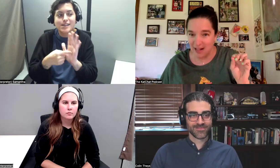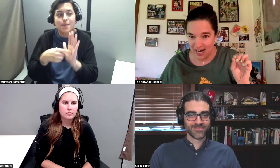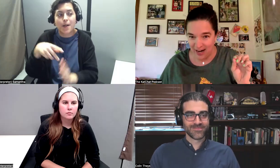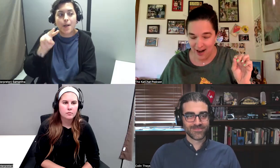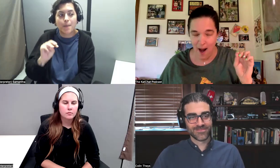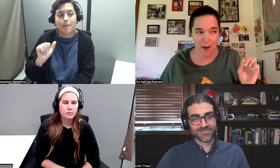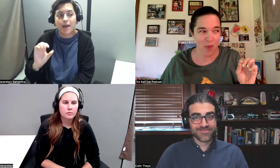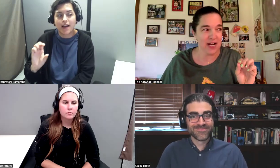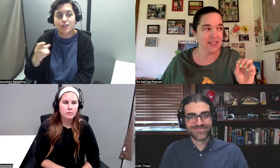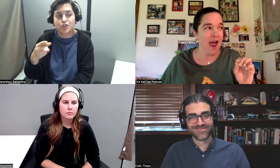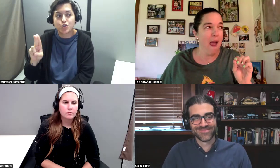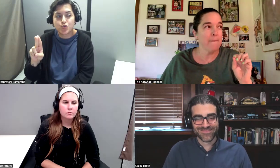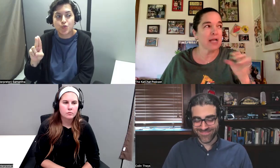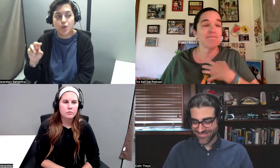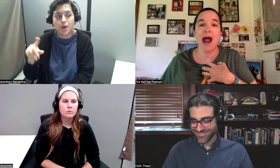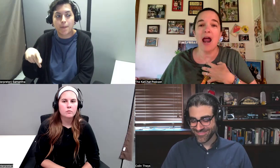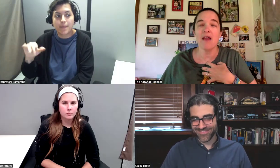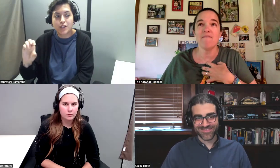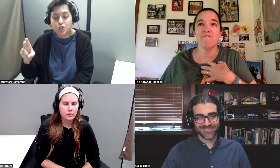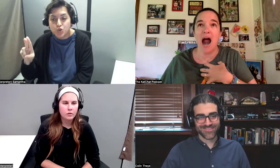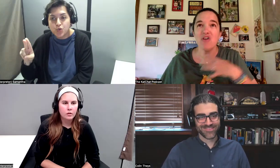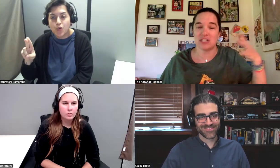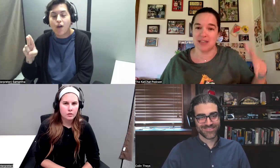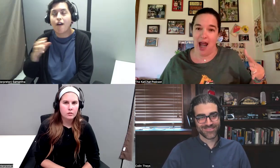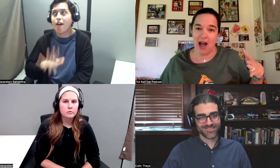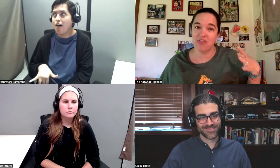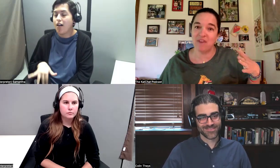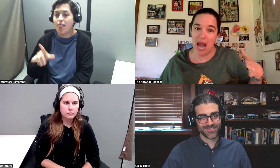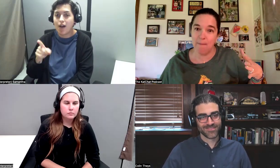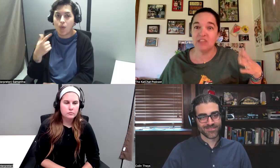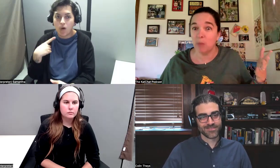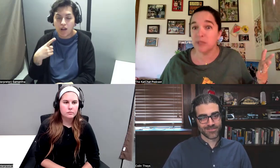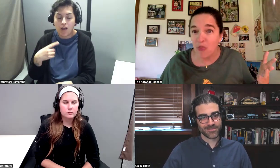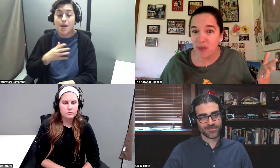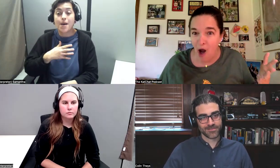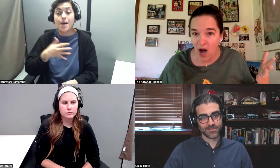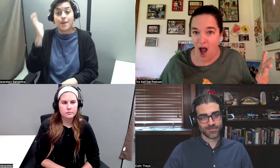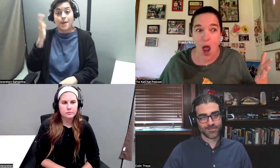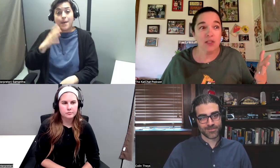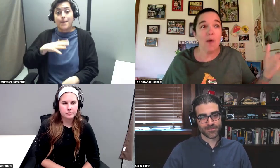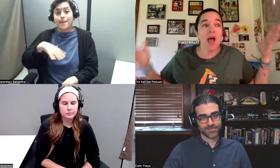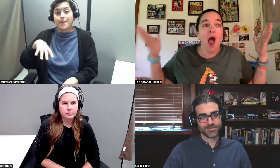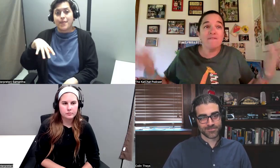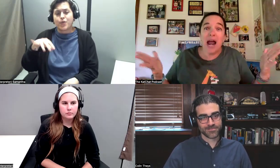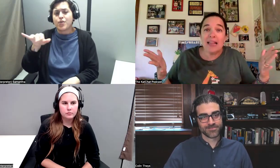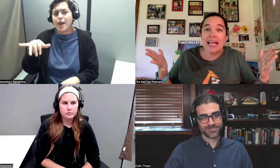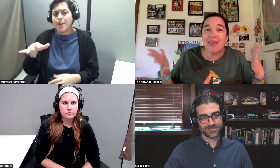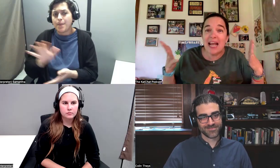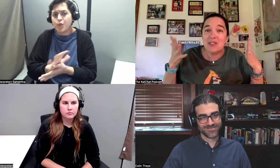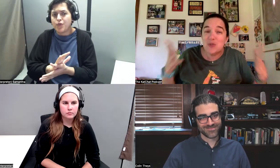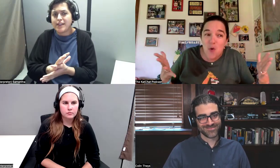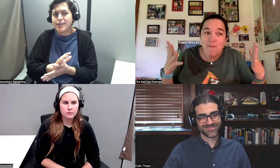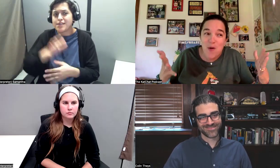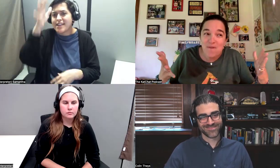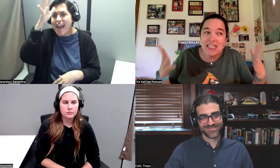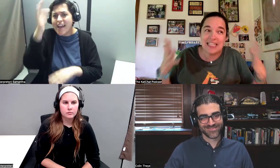with Alex about this because my father died of the family from South America. So finally they